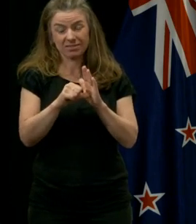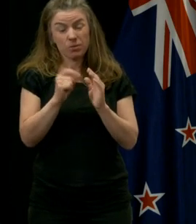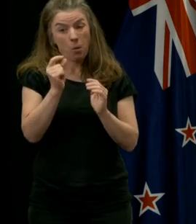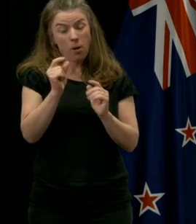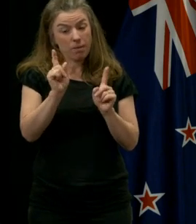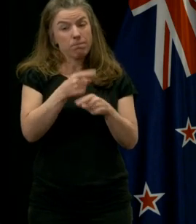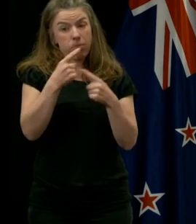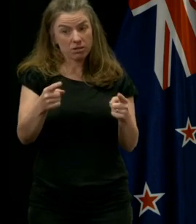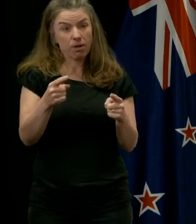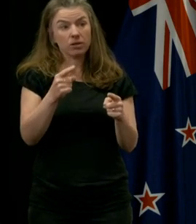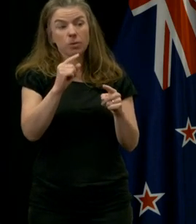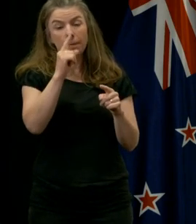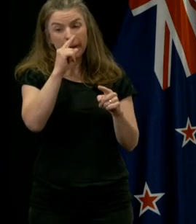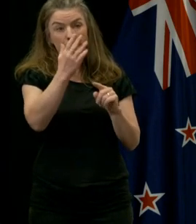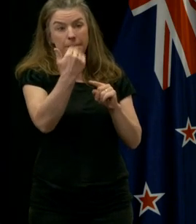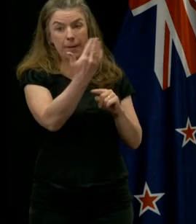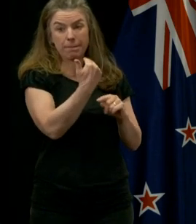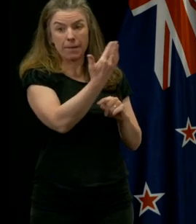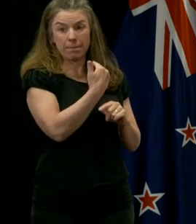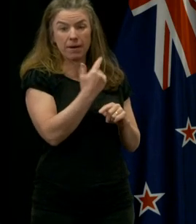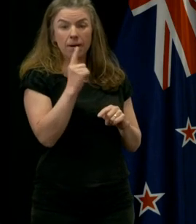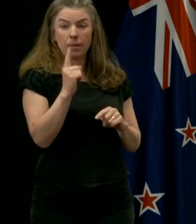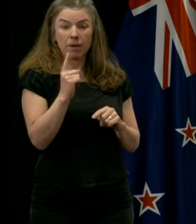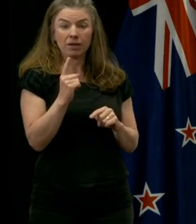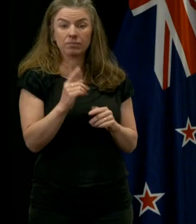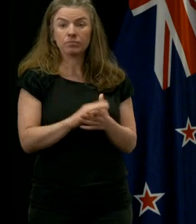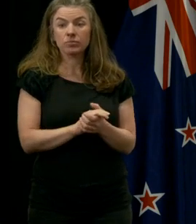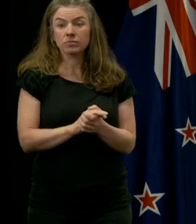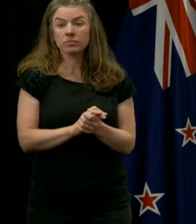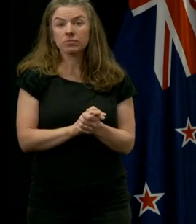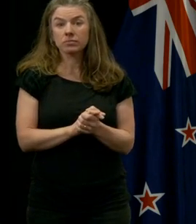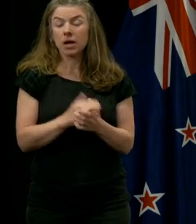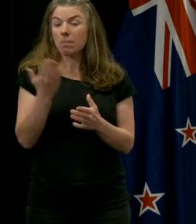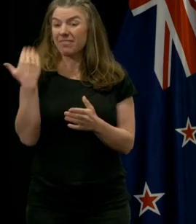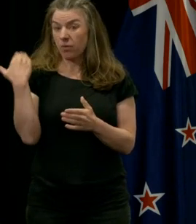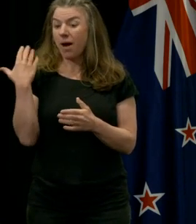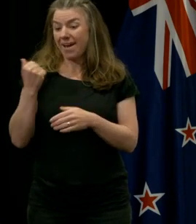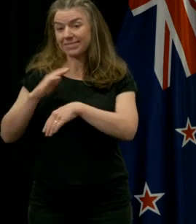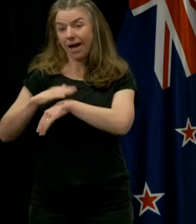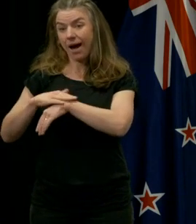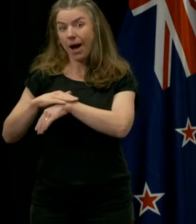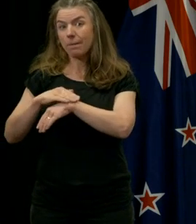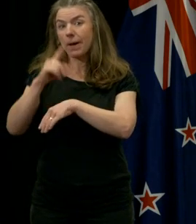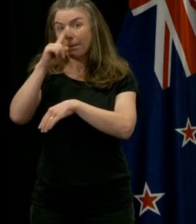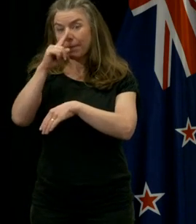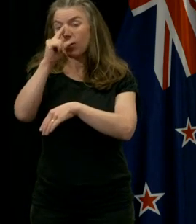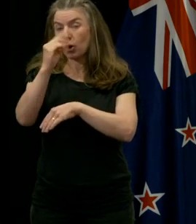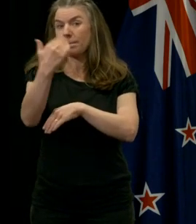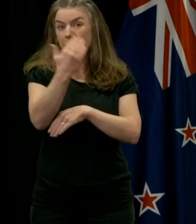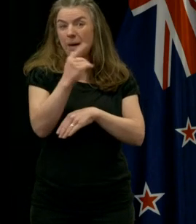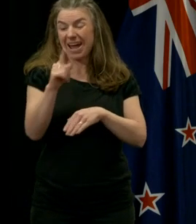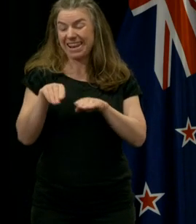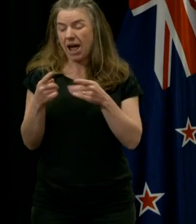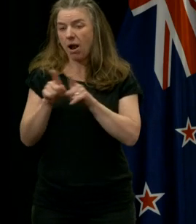in some areas. But there were windows of opportunity that we have hoped that New Zealanders would have used. You